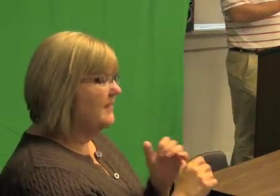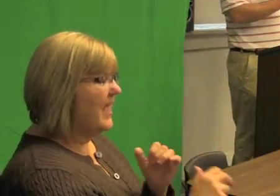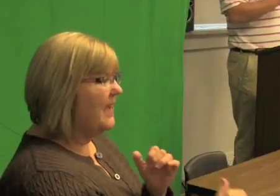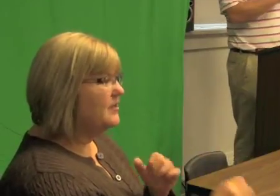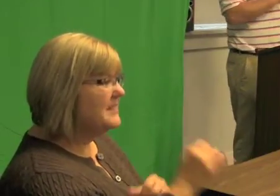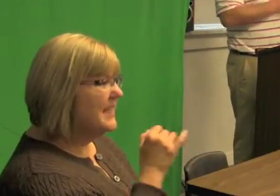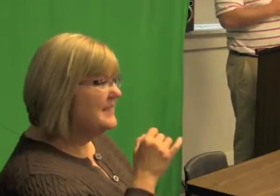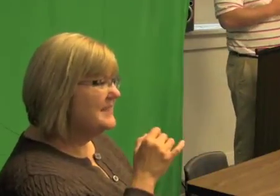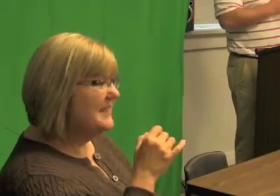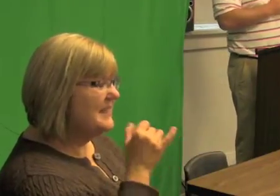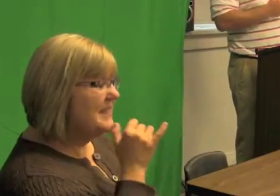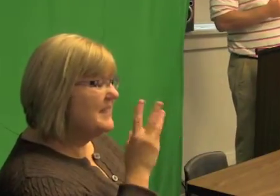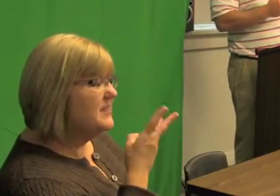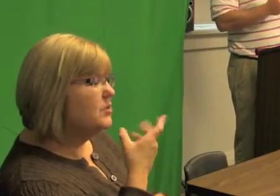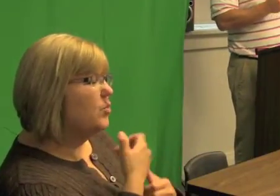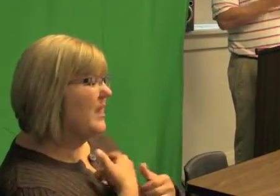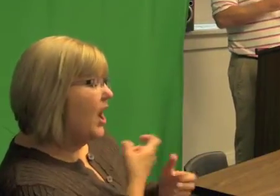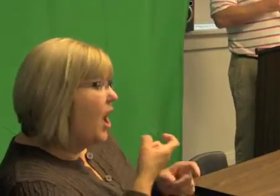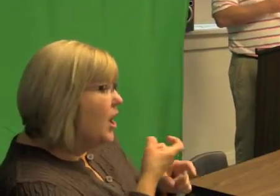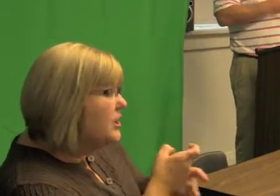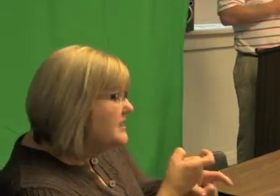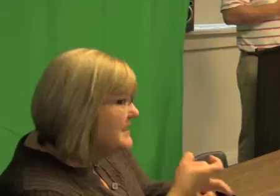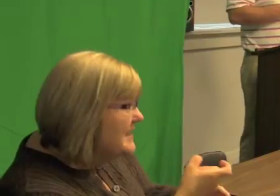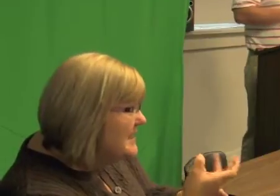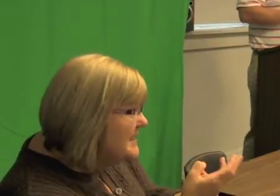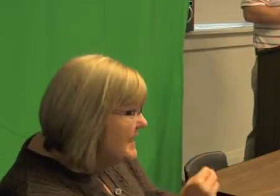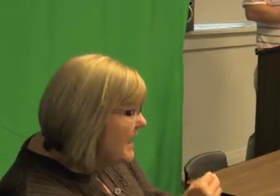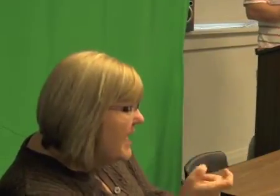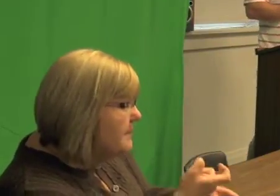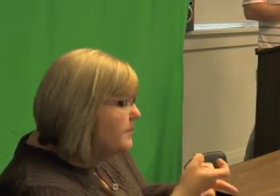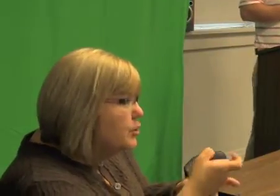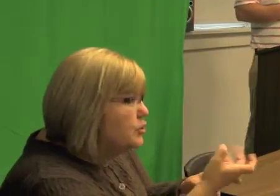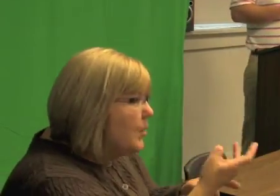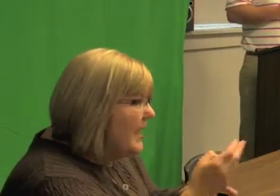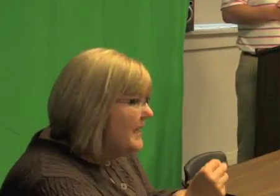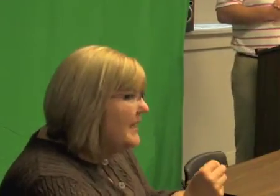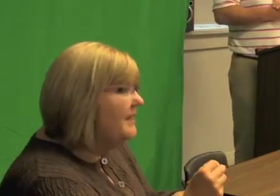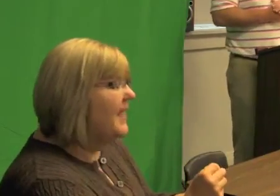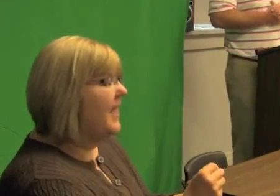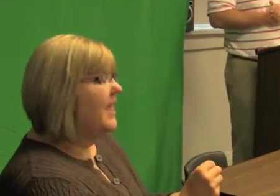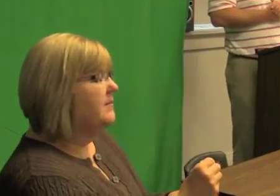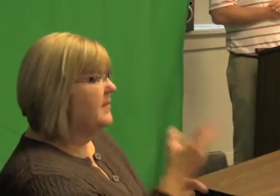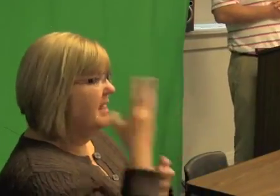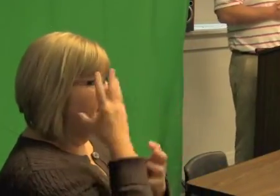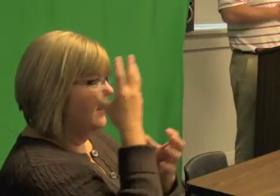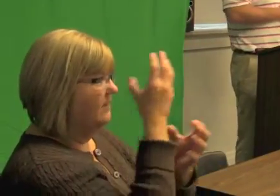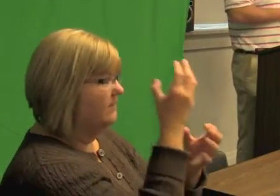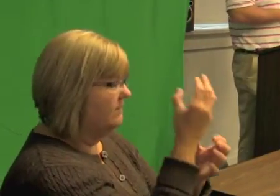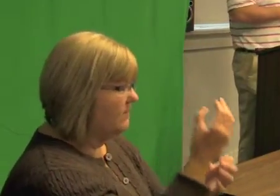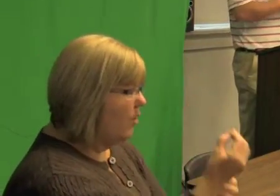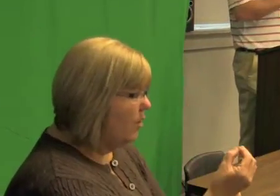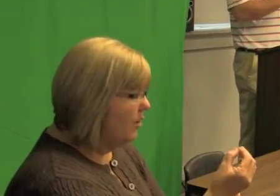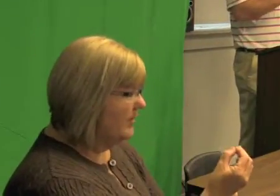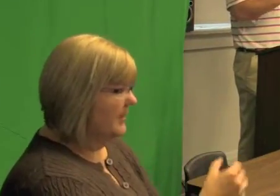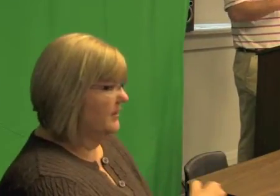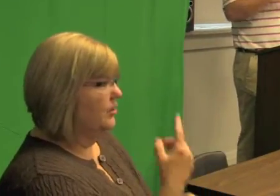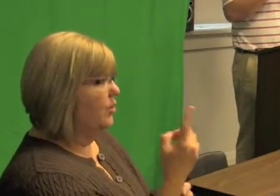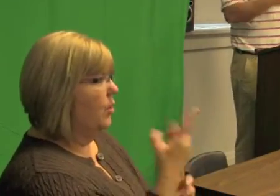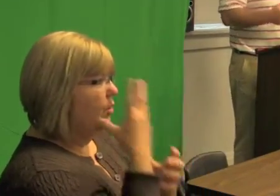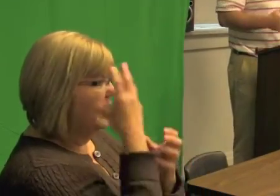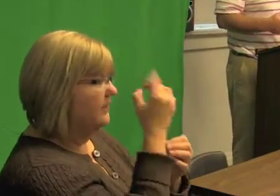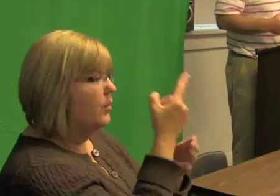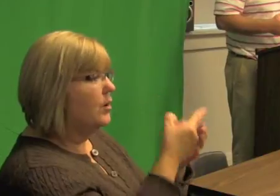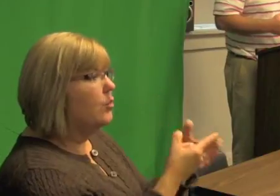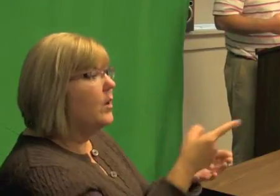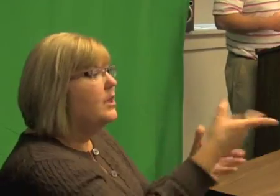are teasing the consumer, persuading the consumer, and informing the consumer. Obviously, we're only informing them what we